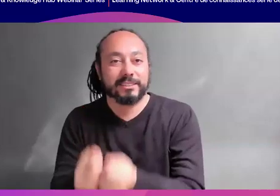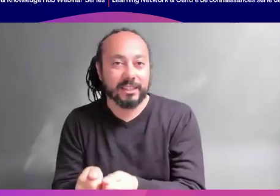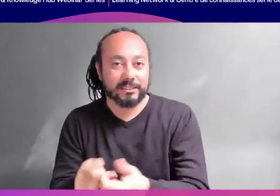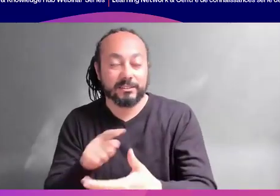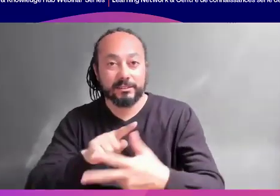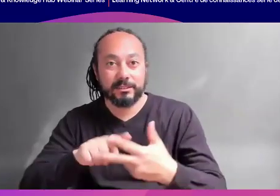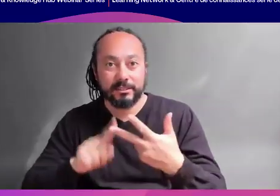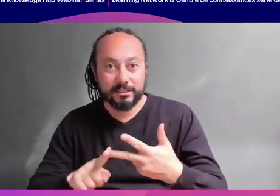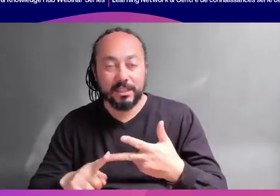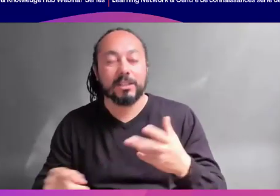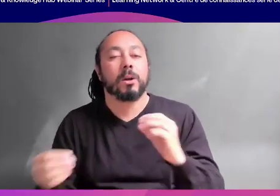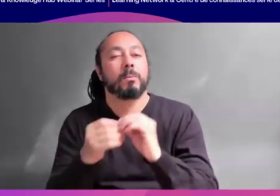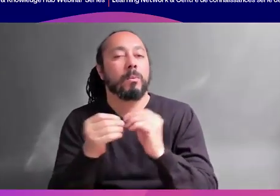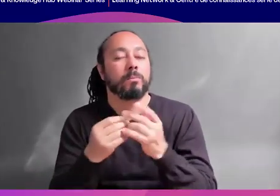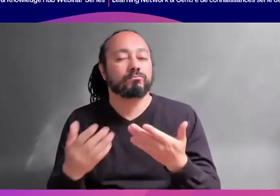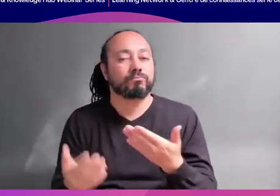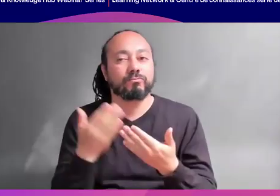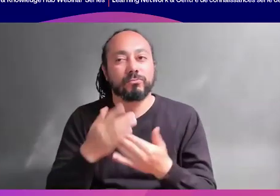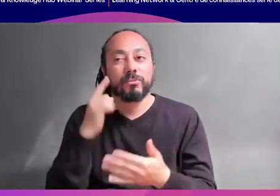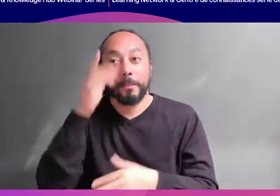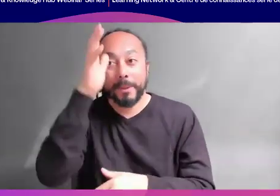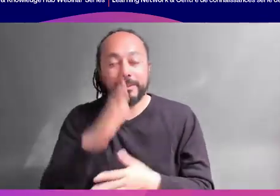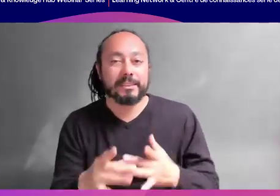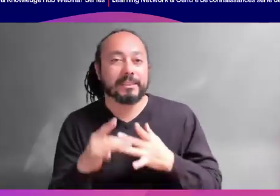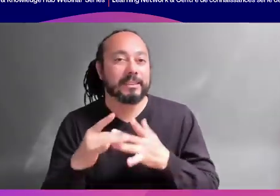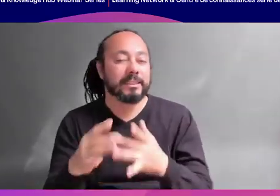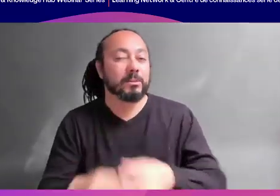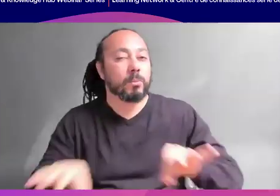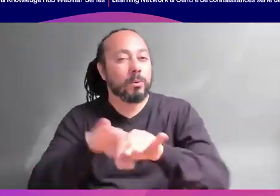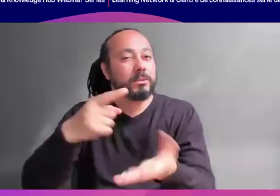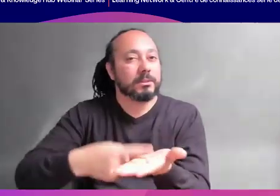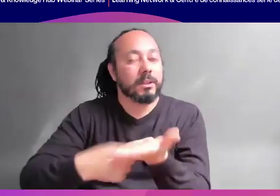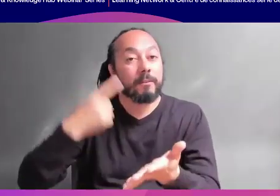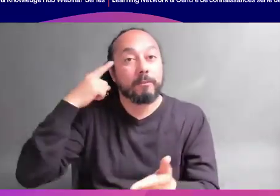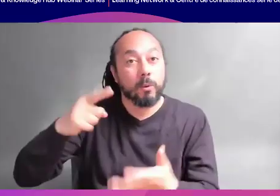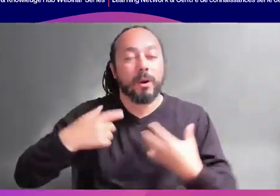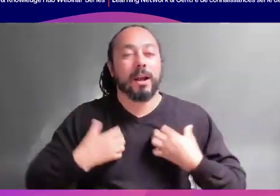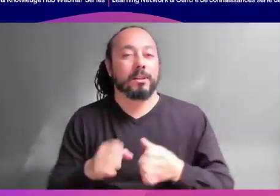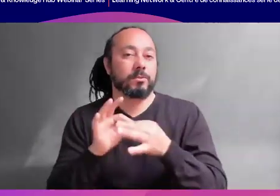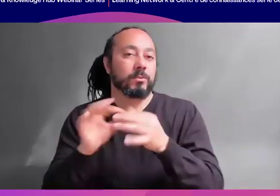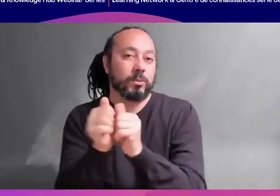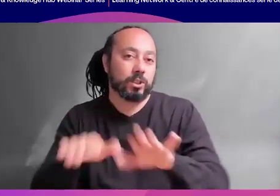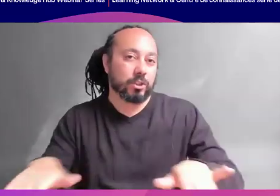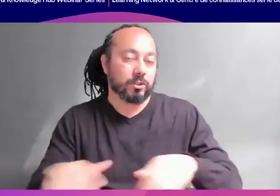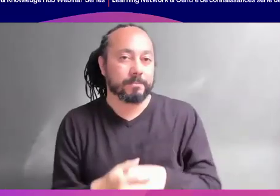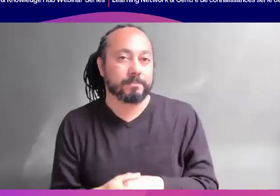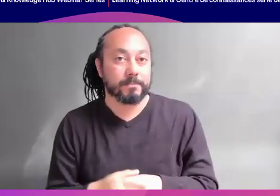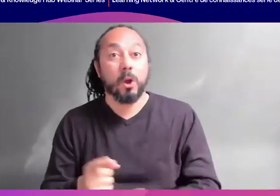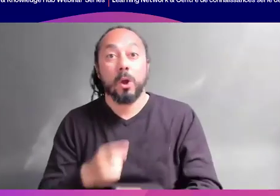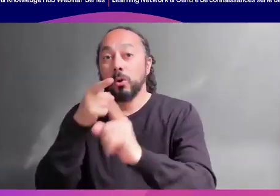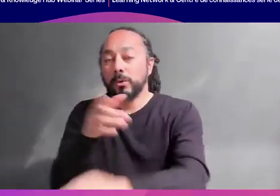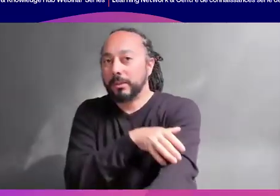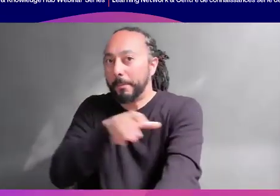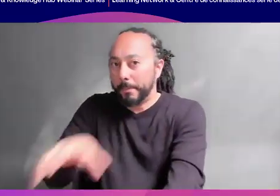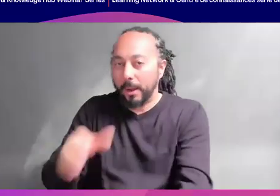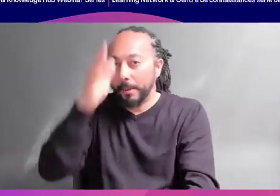for parents to lead important conversations about healthy relationships with their children. And our goal is to empower parents and caregivers to